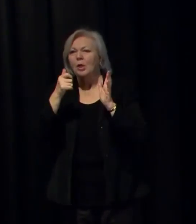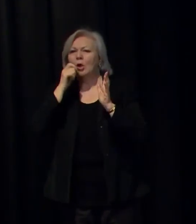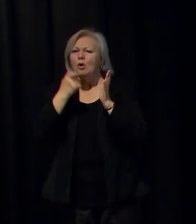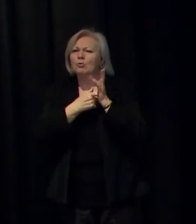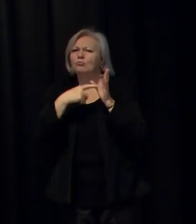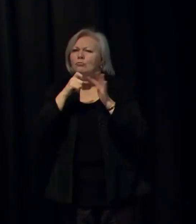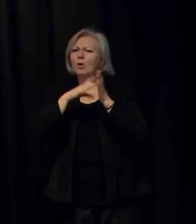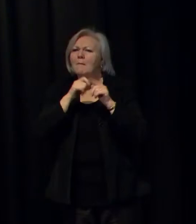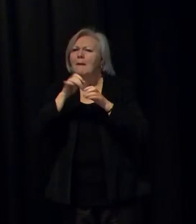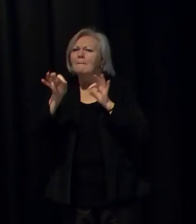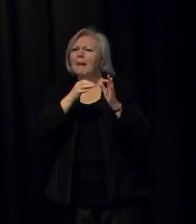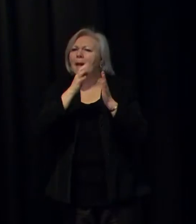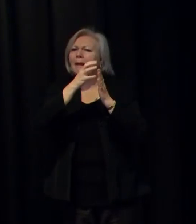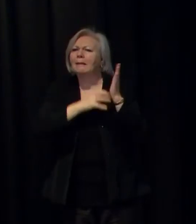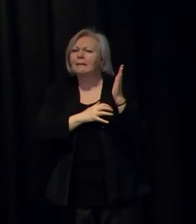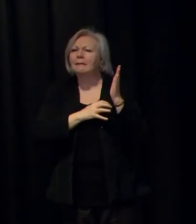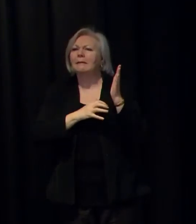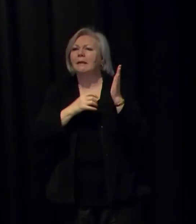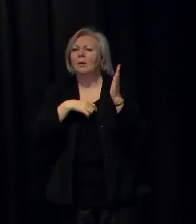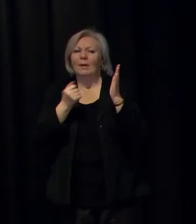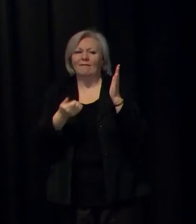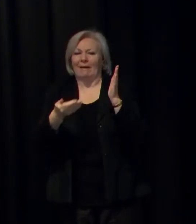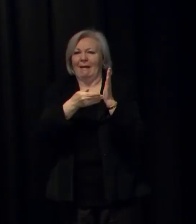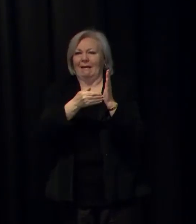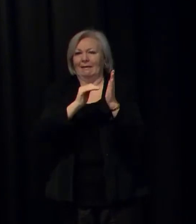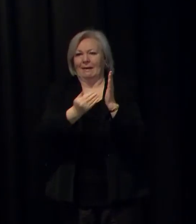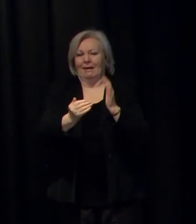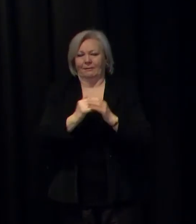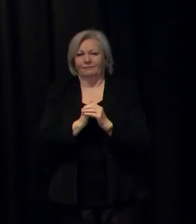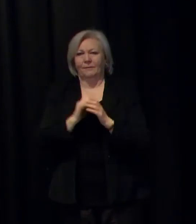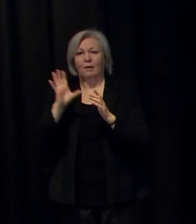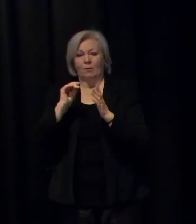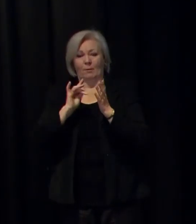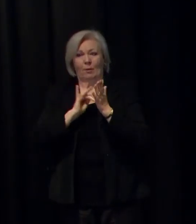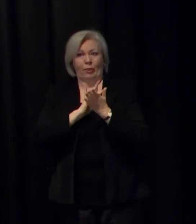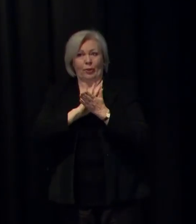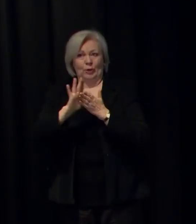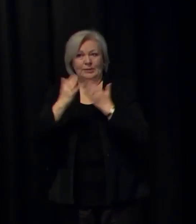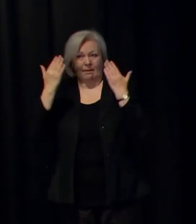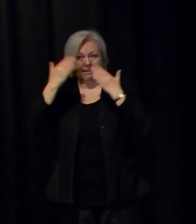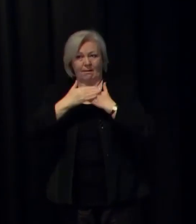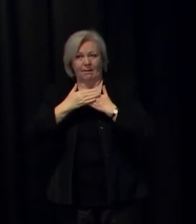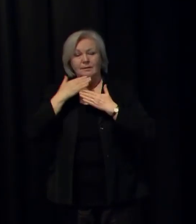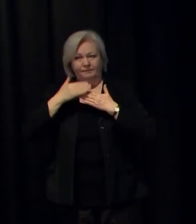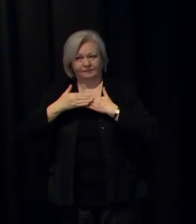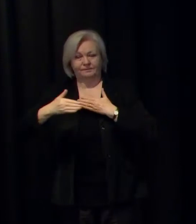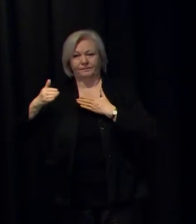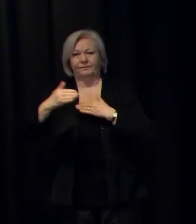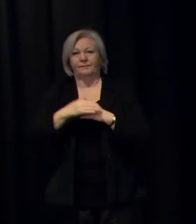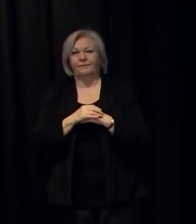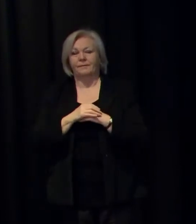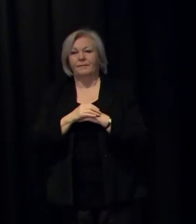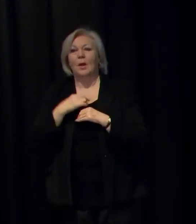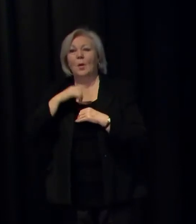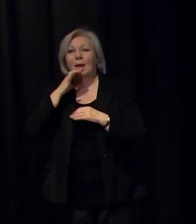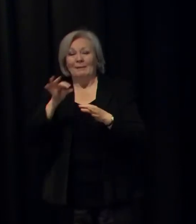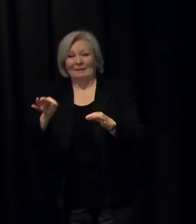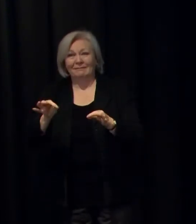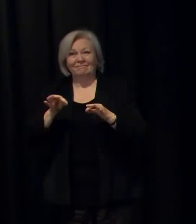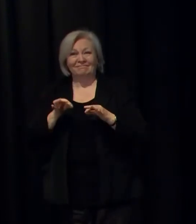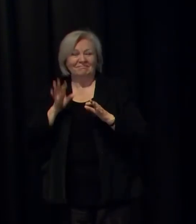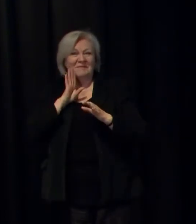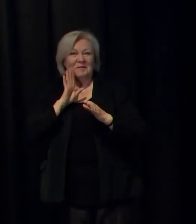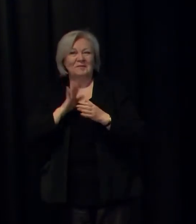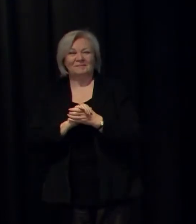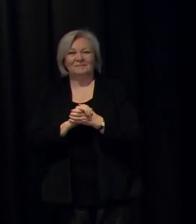are a number of things we are adding to the roadmap as of 11:59 p.m. this Thursday. Things that we can bring forward,